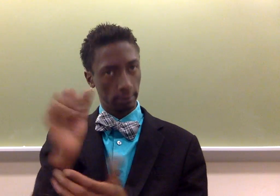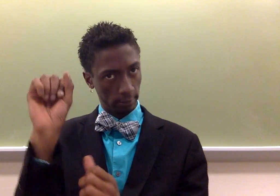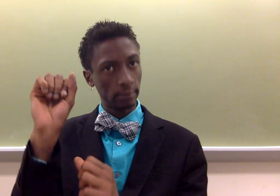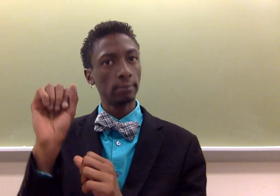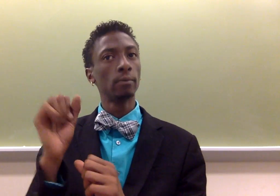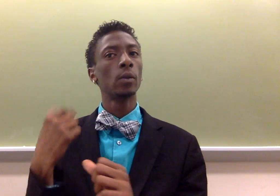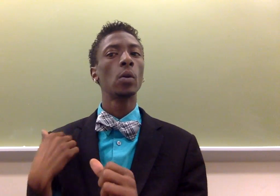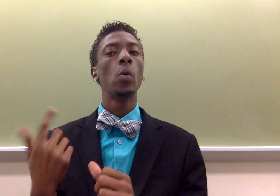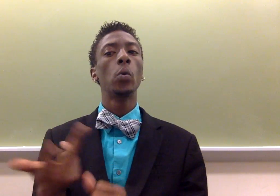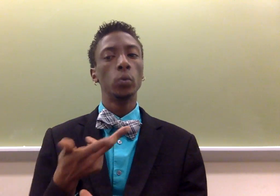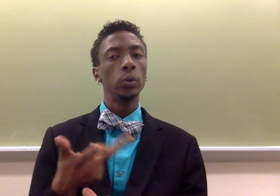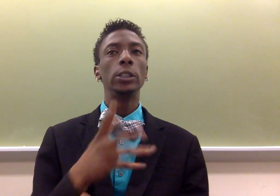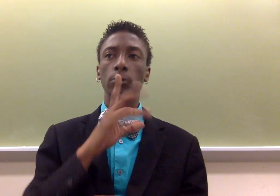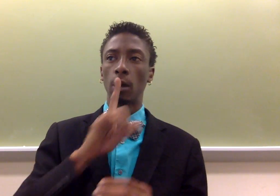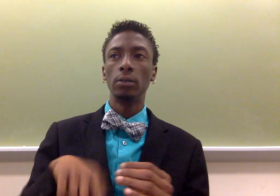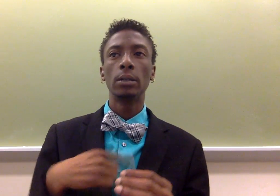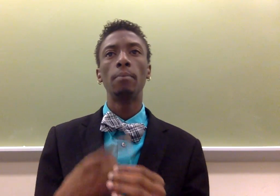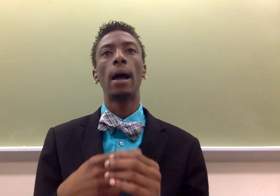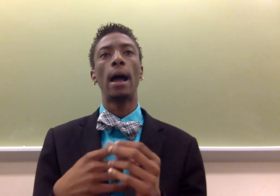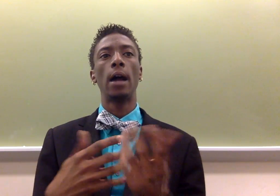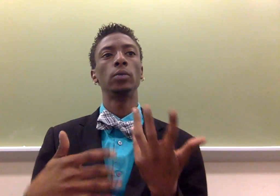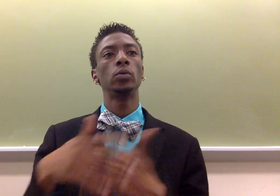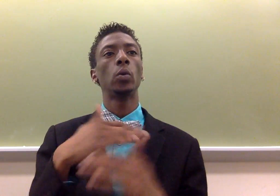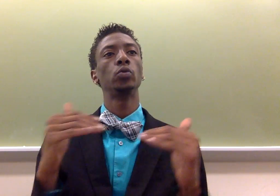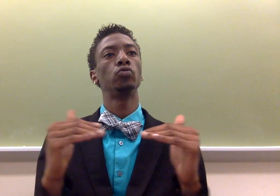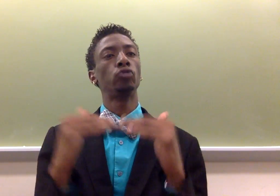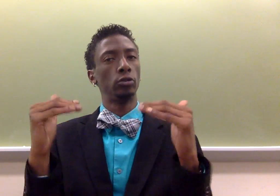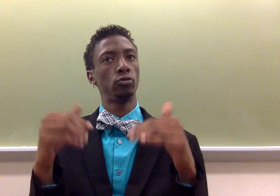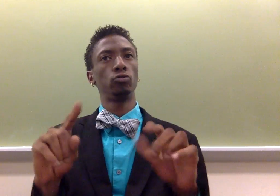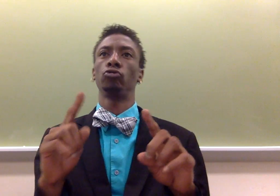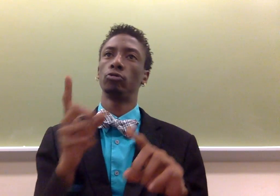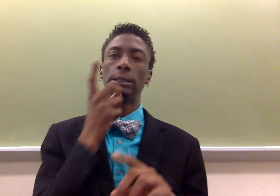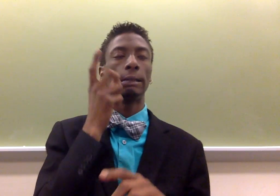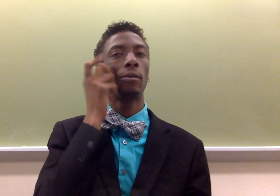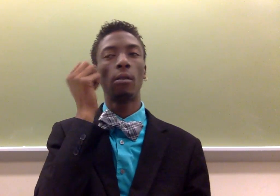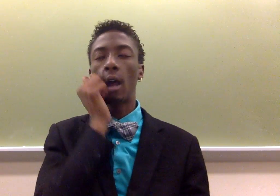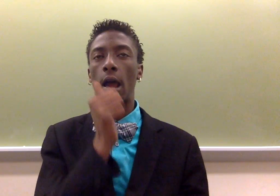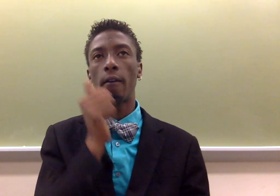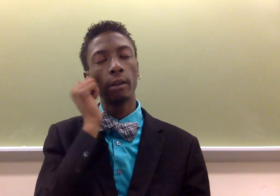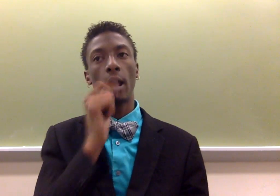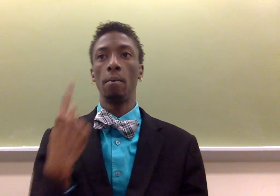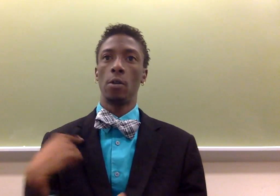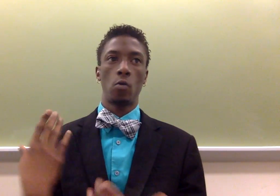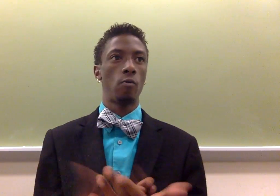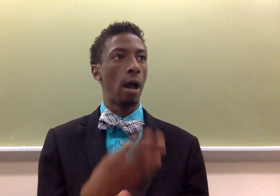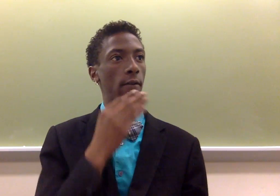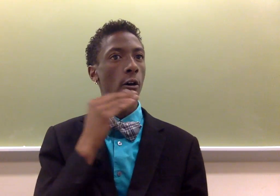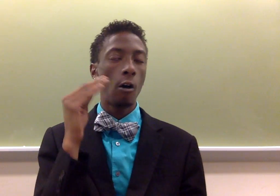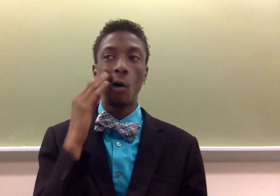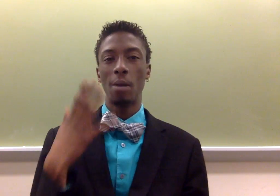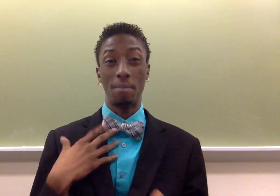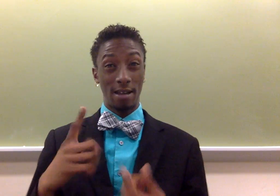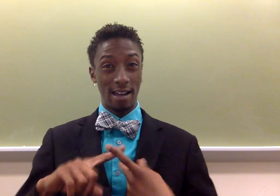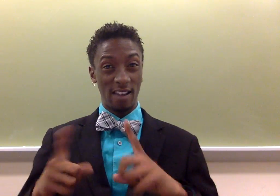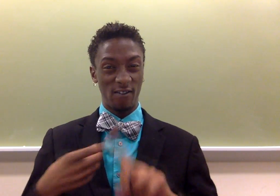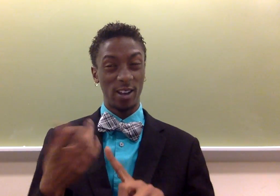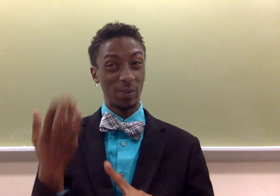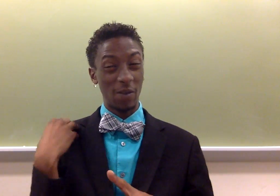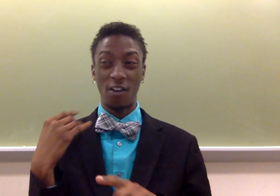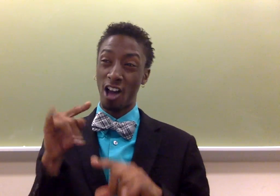talked about social justice at the dinner table every day. When I came home, my friends used to tease me because I had to